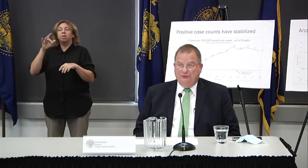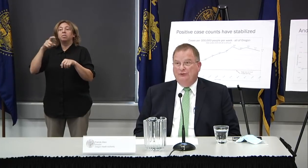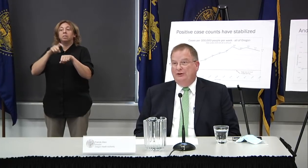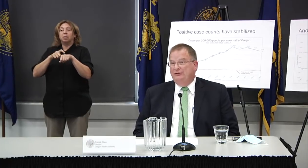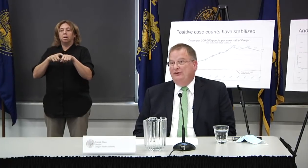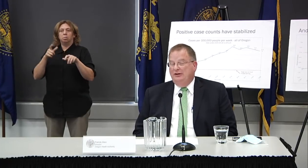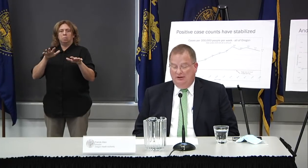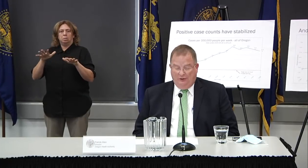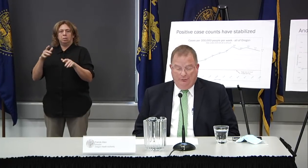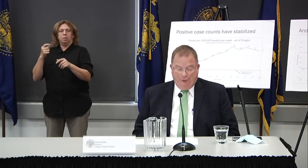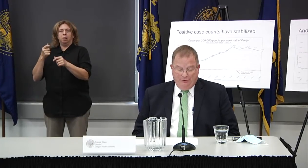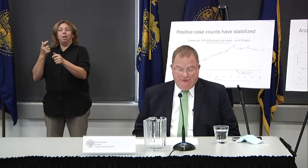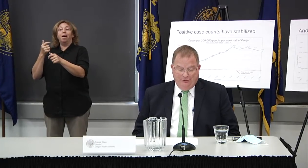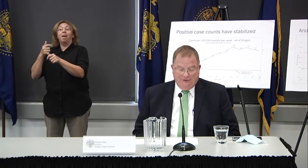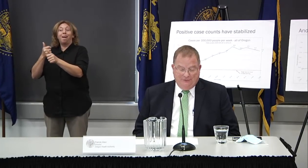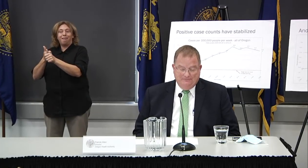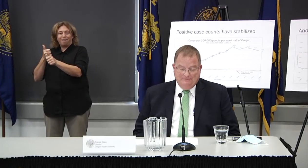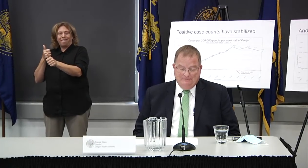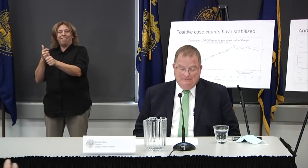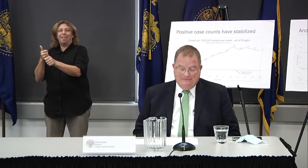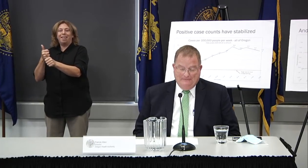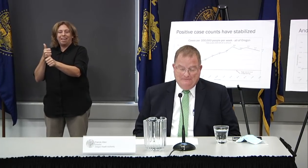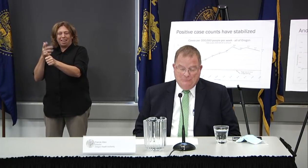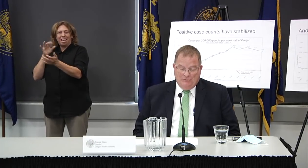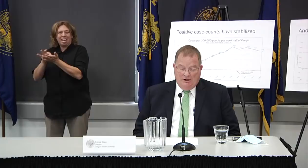more test results are reported to us.